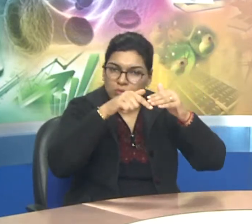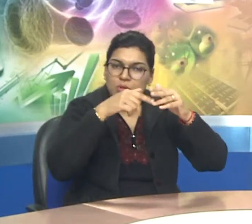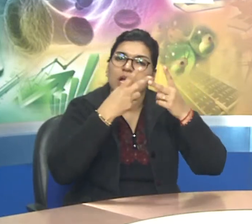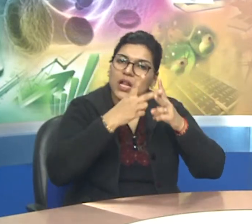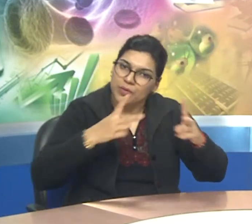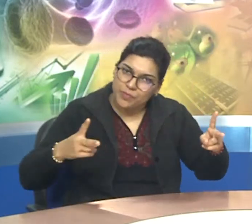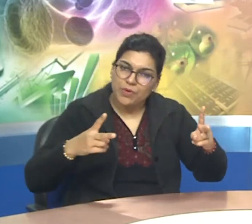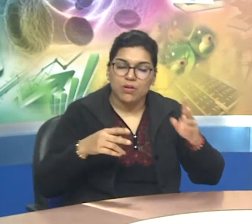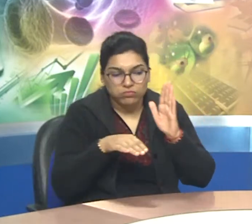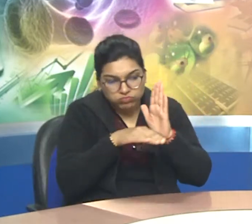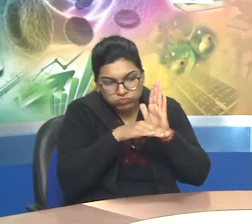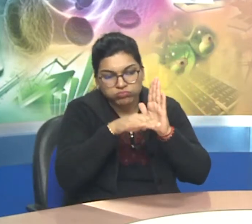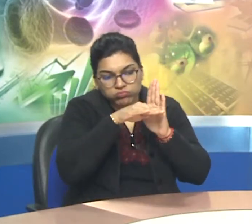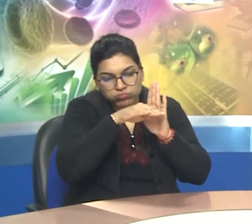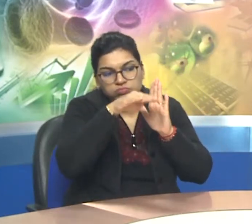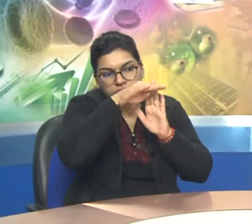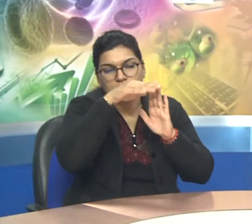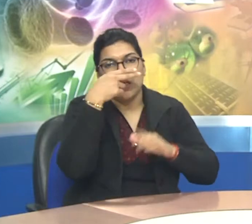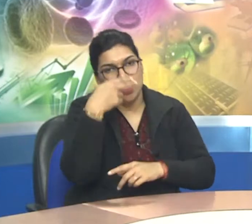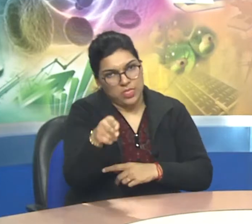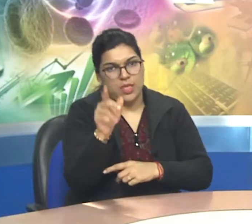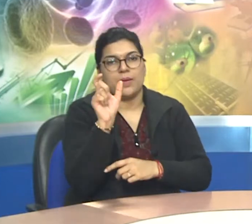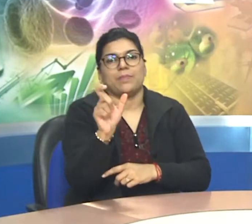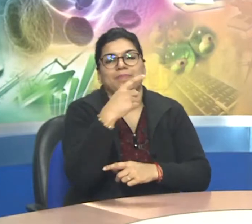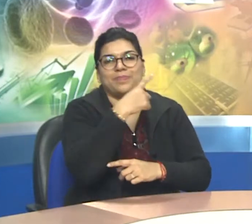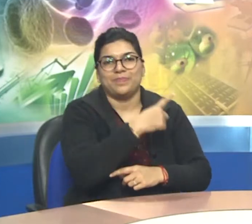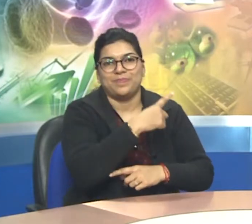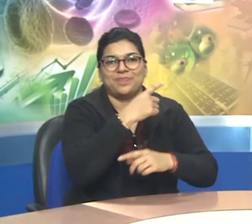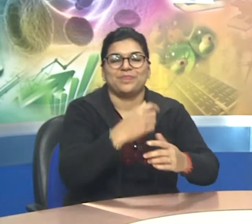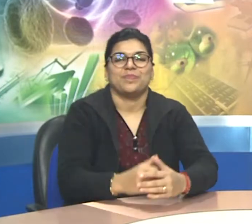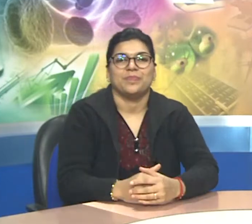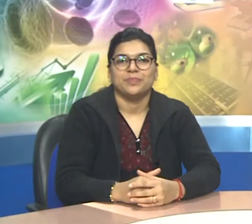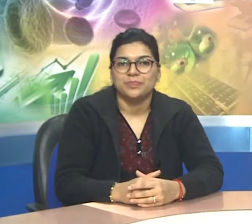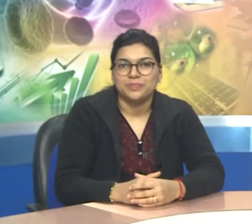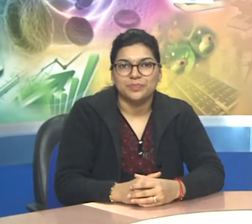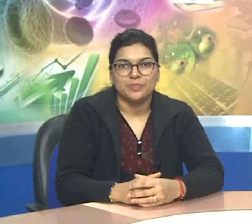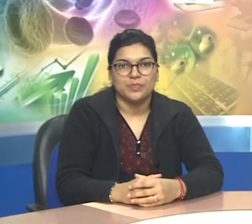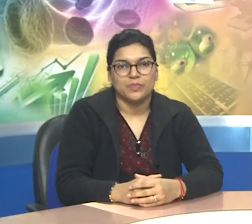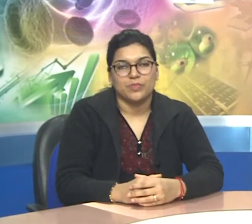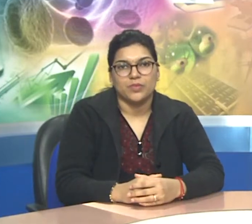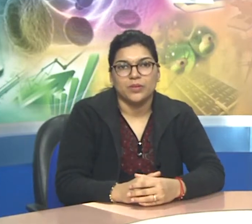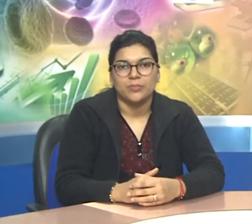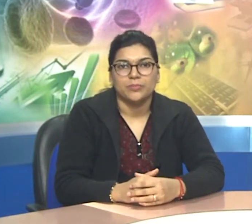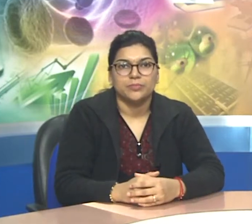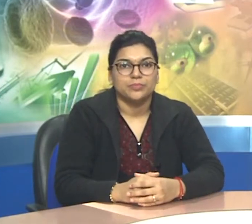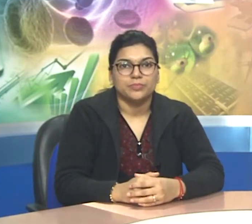different oxygen levels. So accordingly, we call them all as layers.